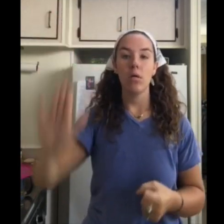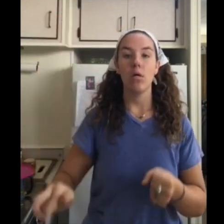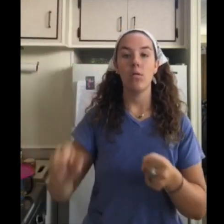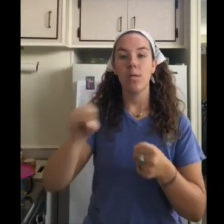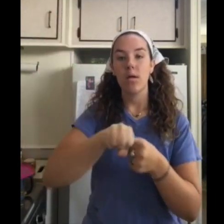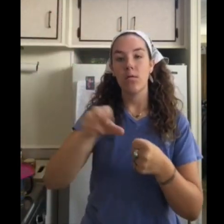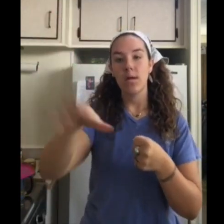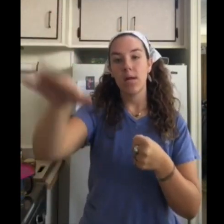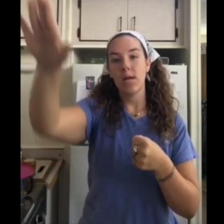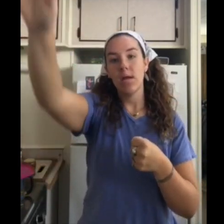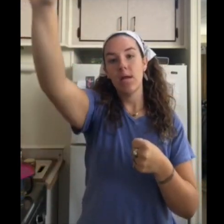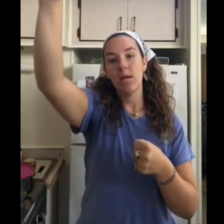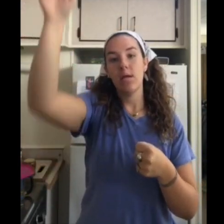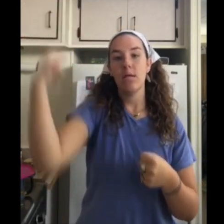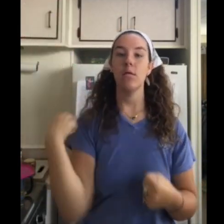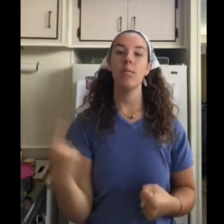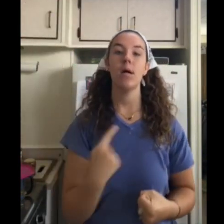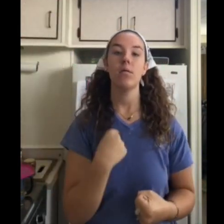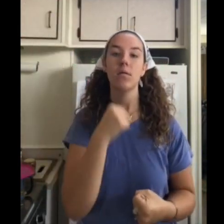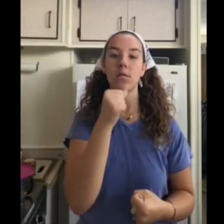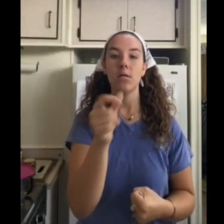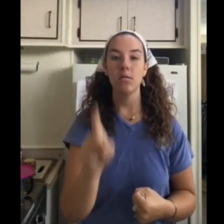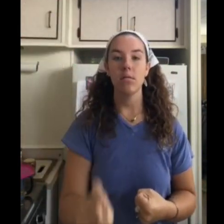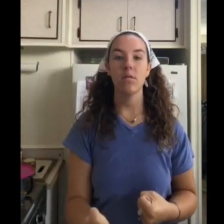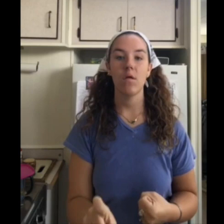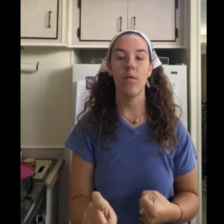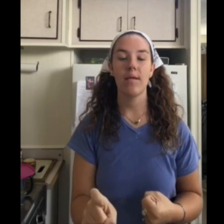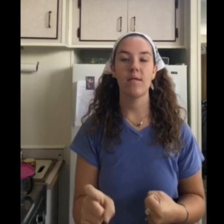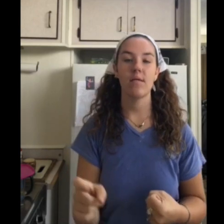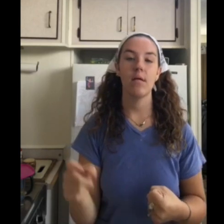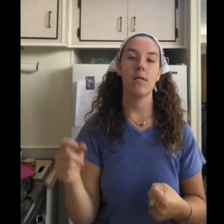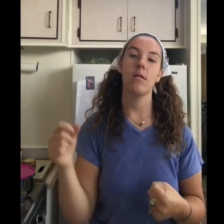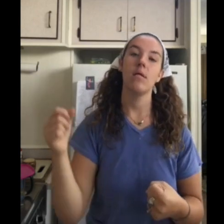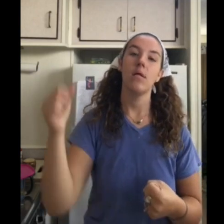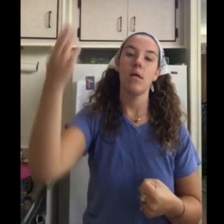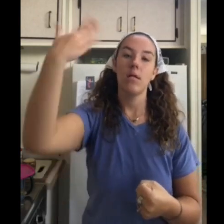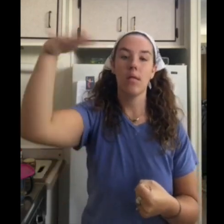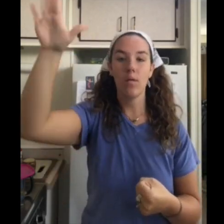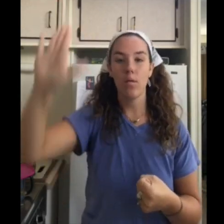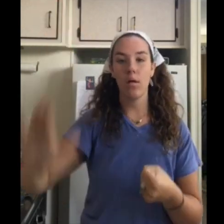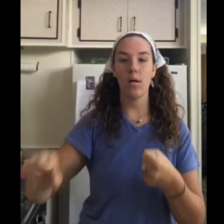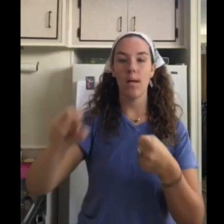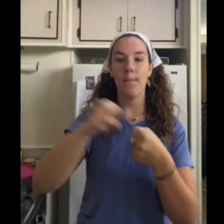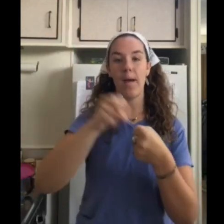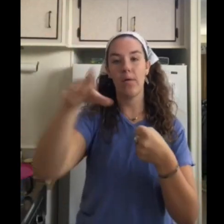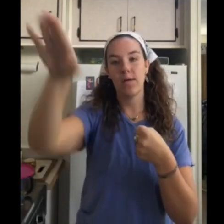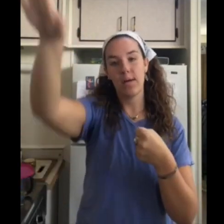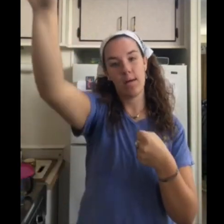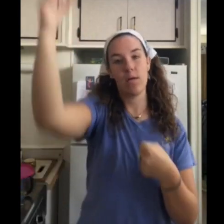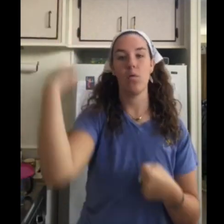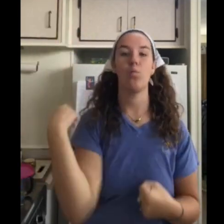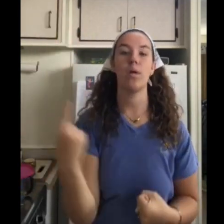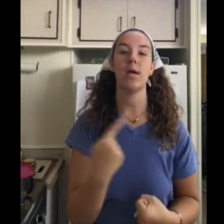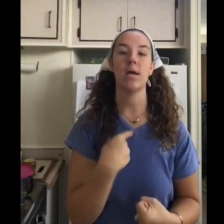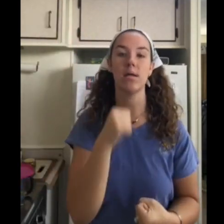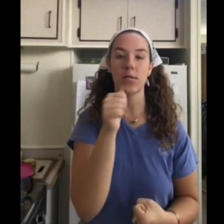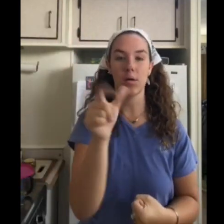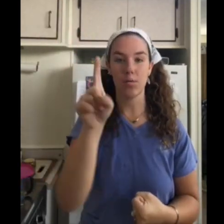Lord, we don't need another mountain. So it's Lord, mountain, we don't